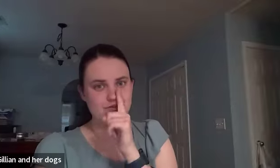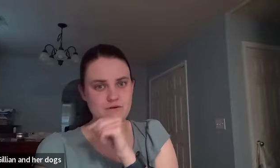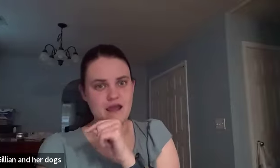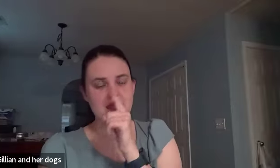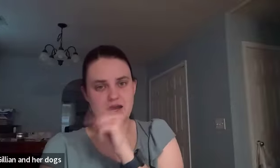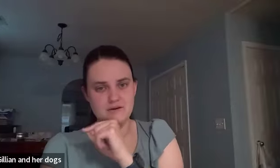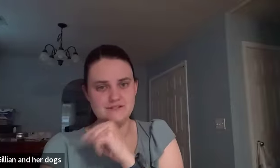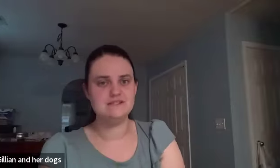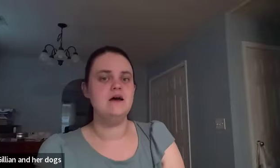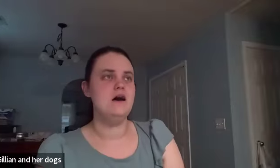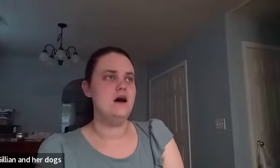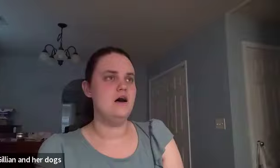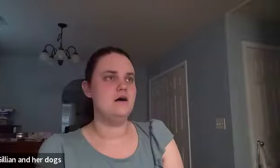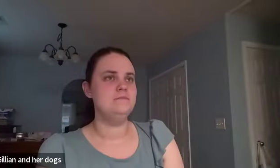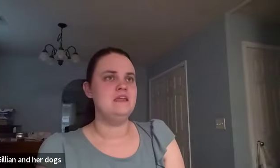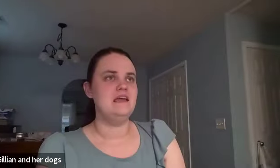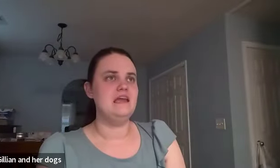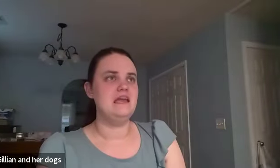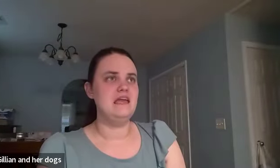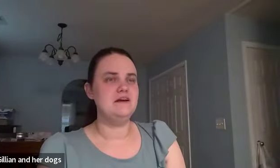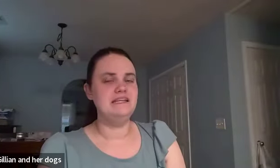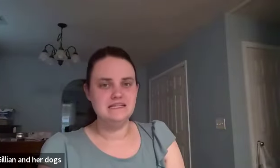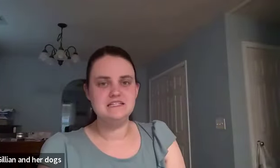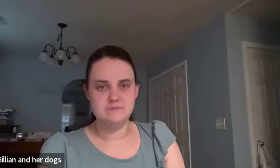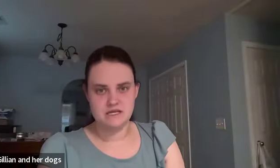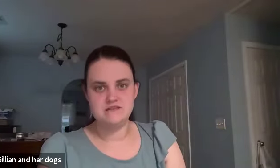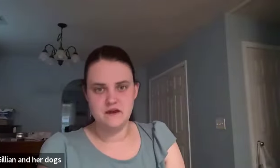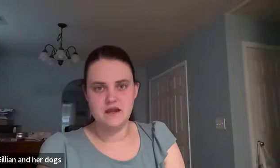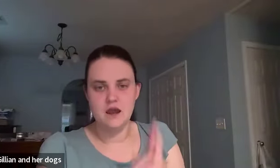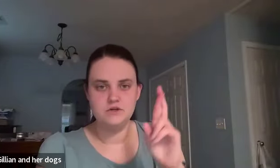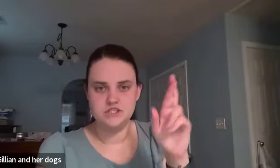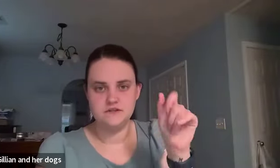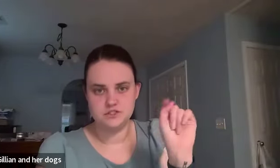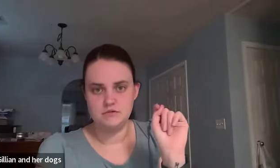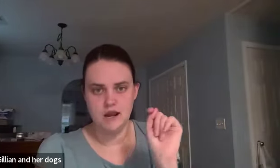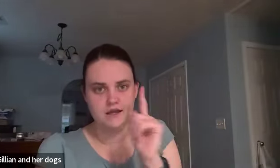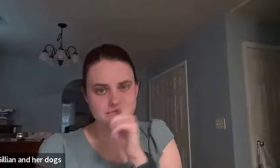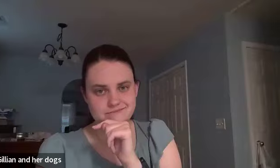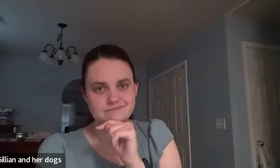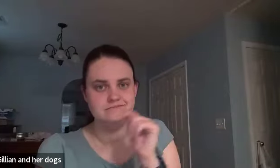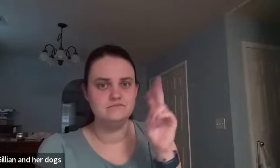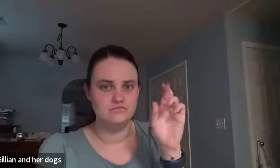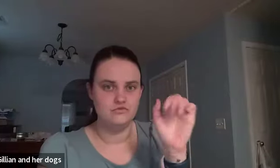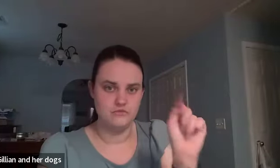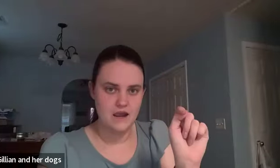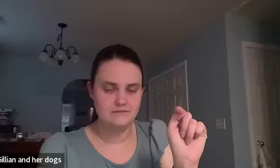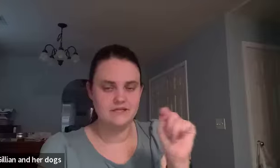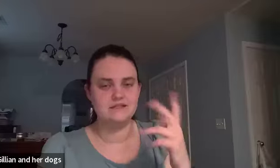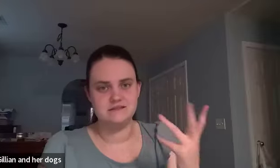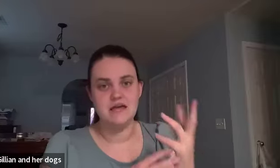for rat and mouse. Um, if I needed to specify, I would just fingerspell rat, because that